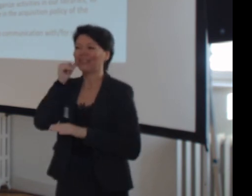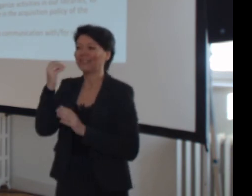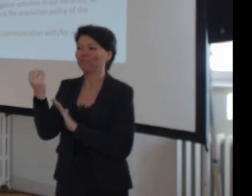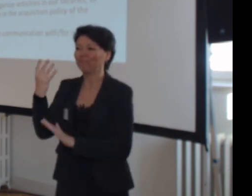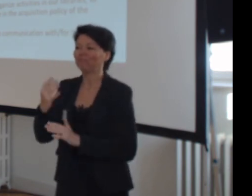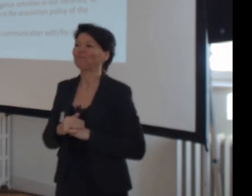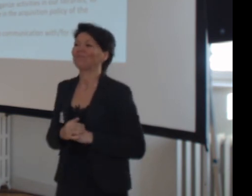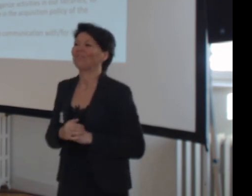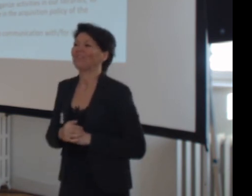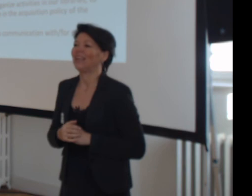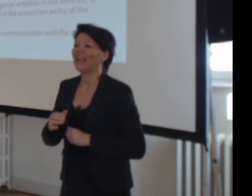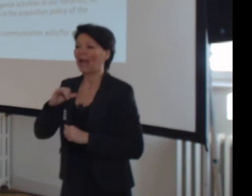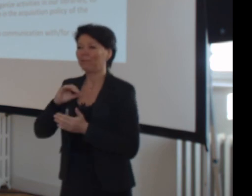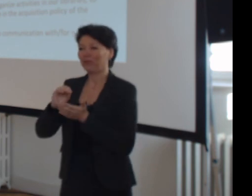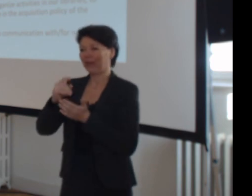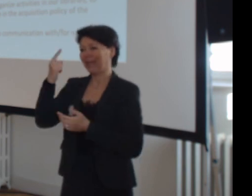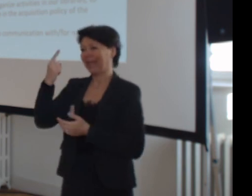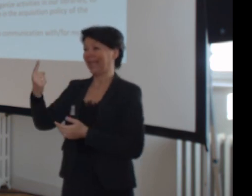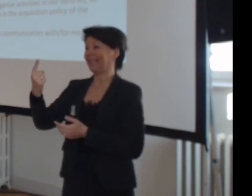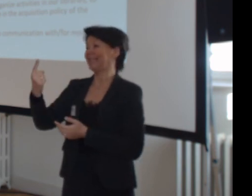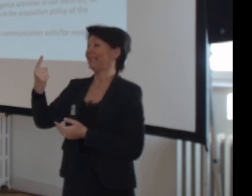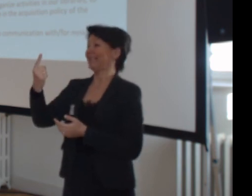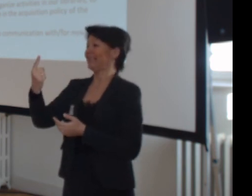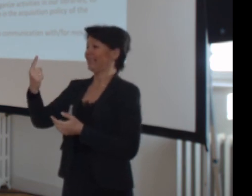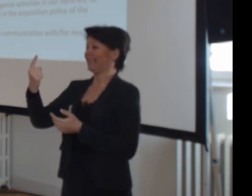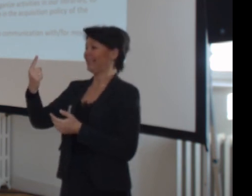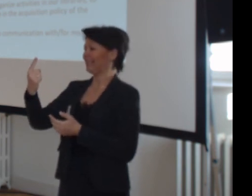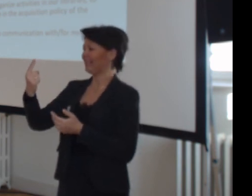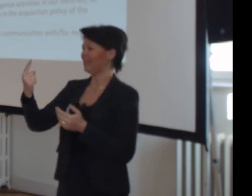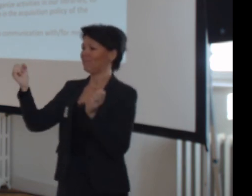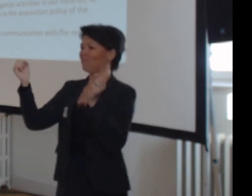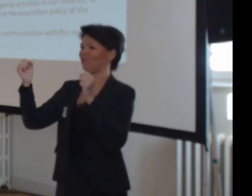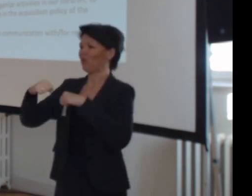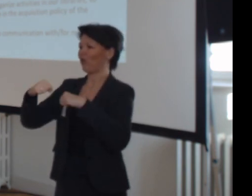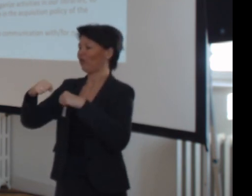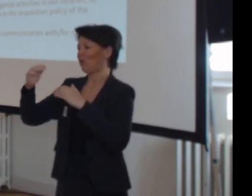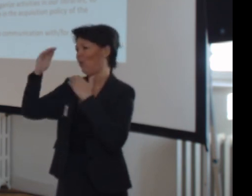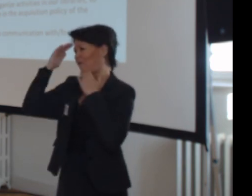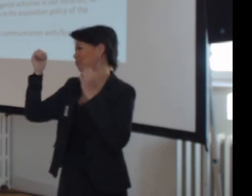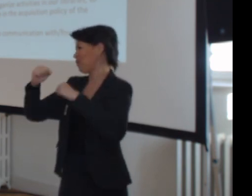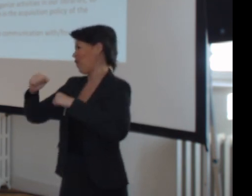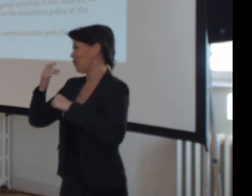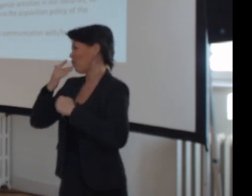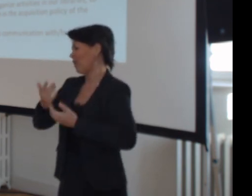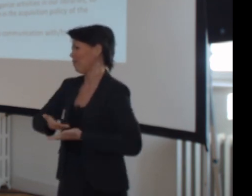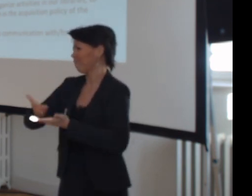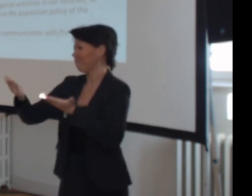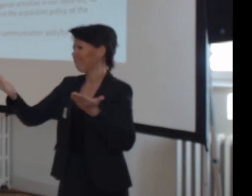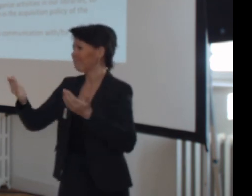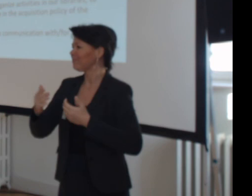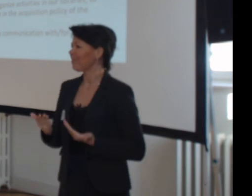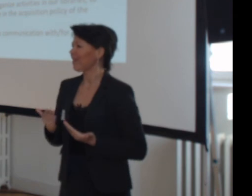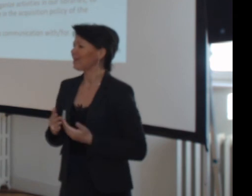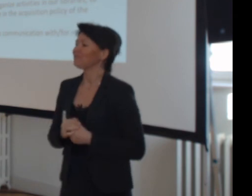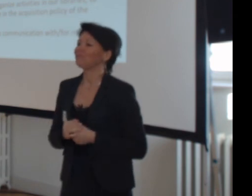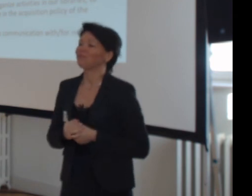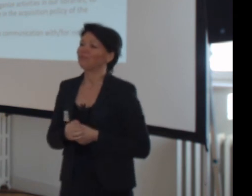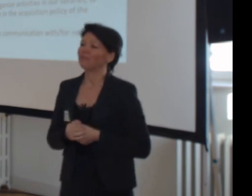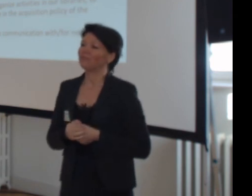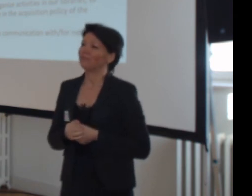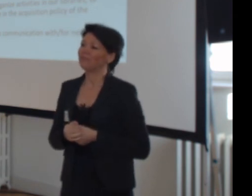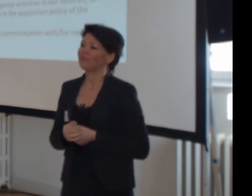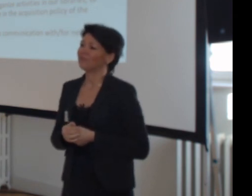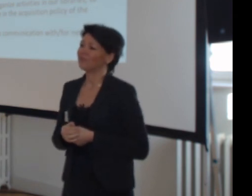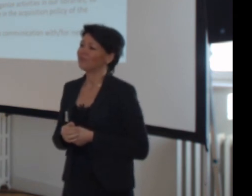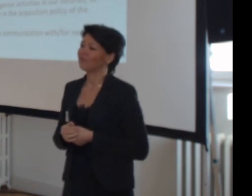If there's one main conclusion I want to draw with you today, then it's really not that